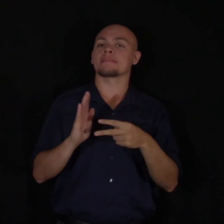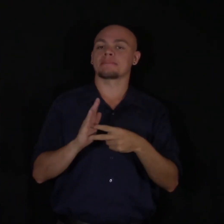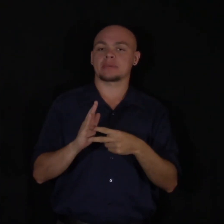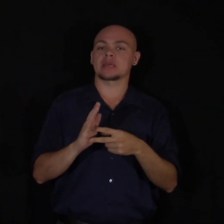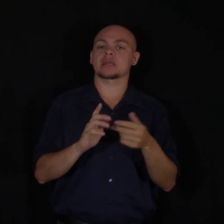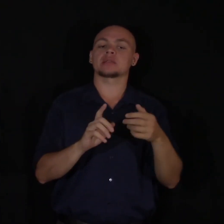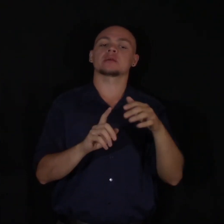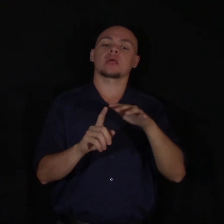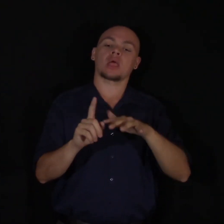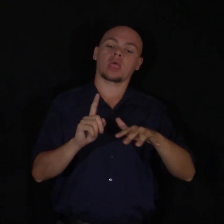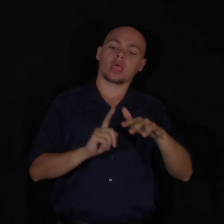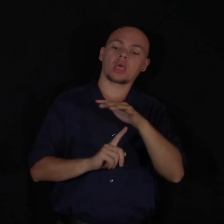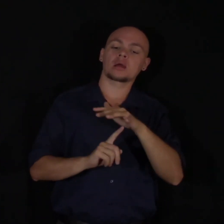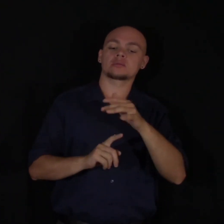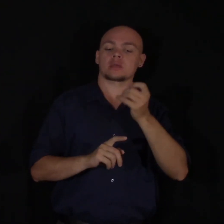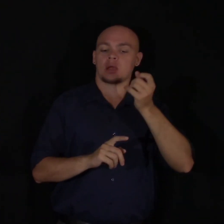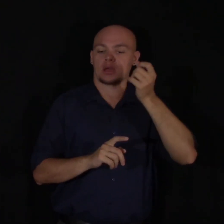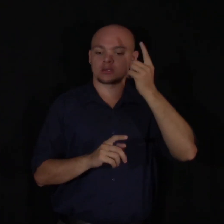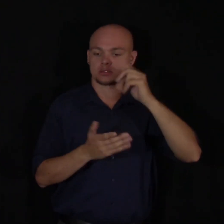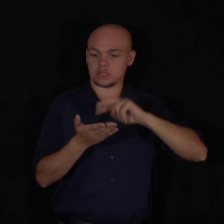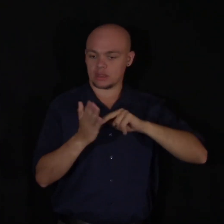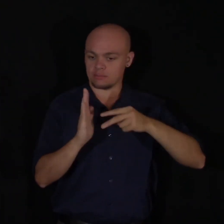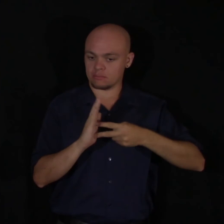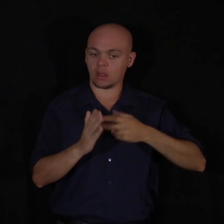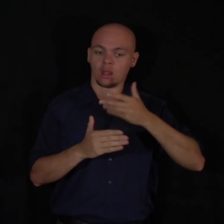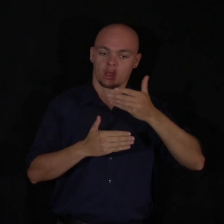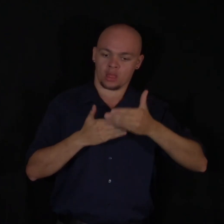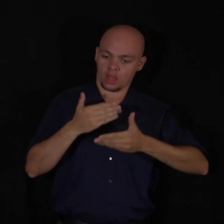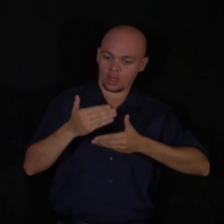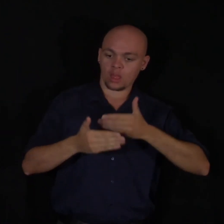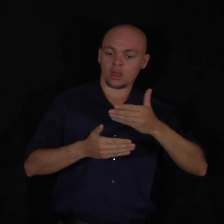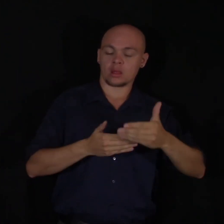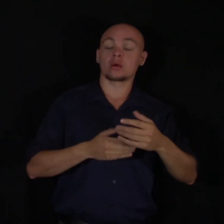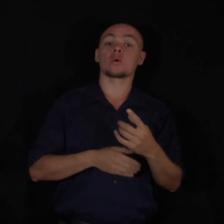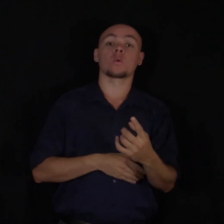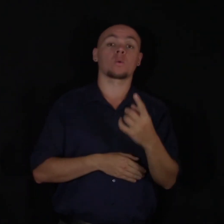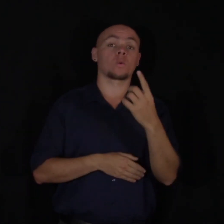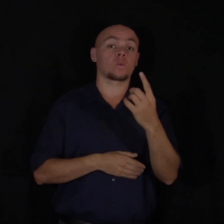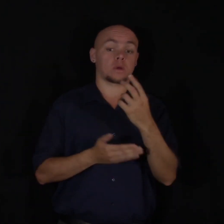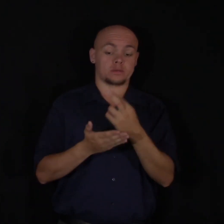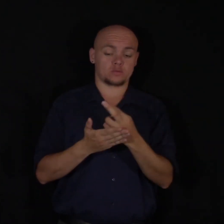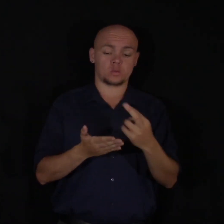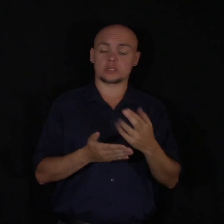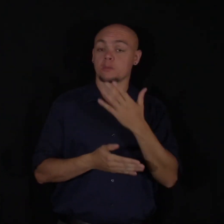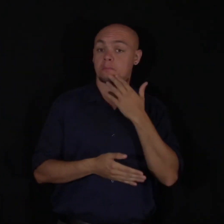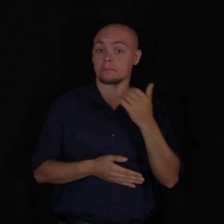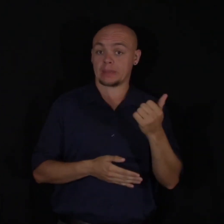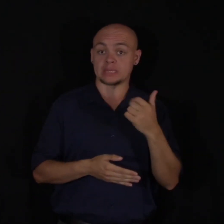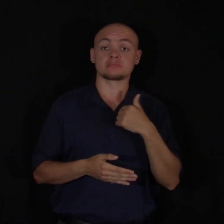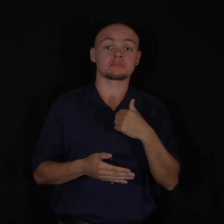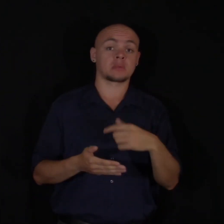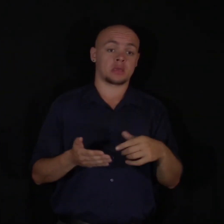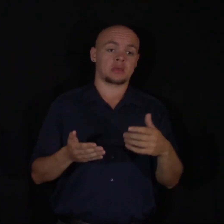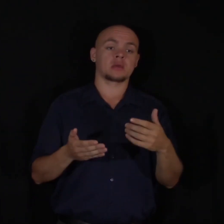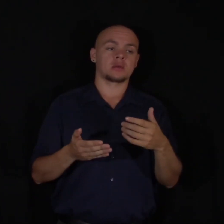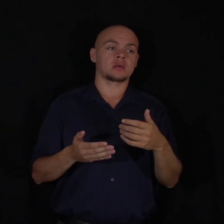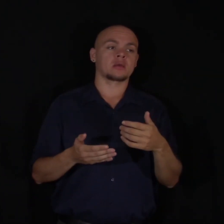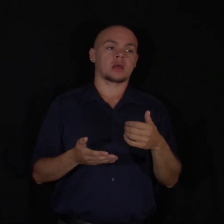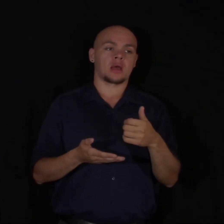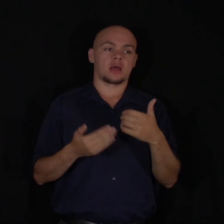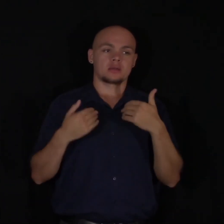the space to understand what it means. And one of the best resources I have found to remind